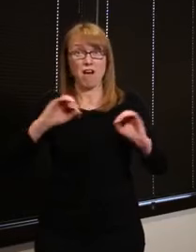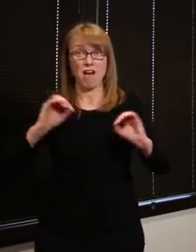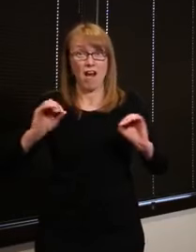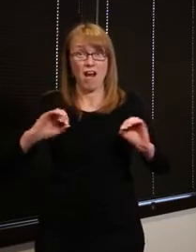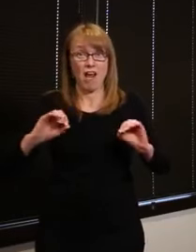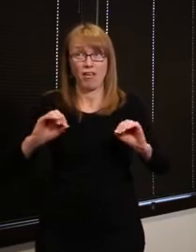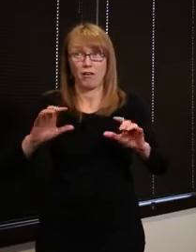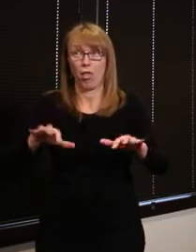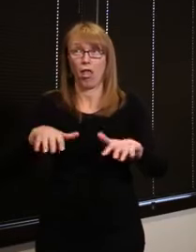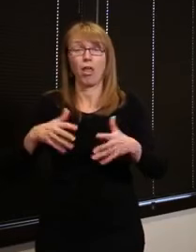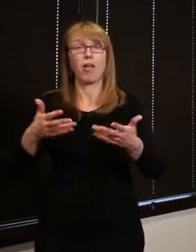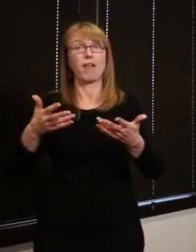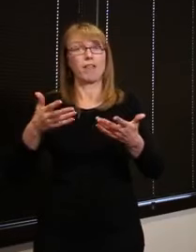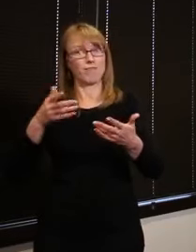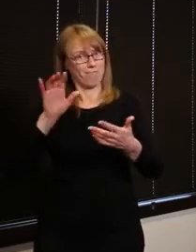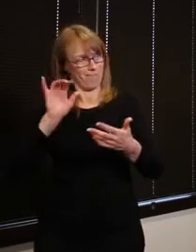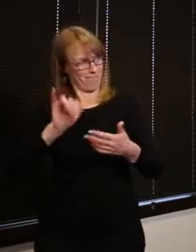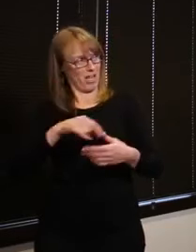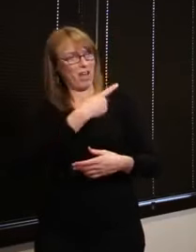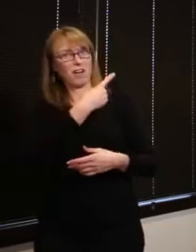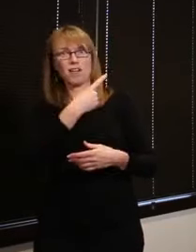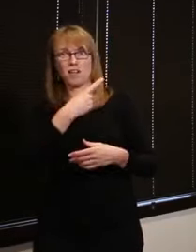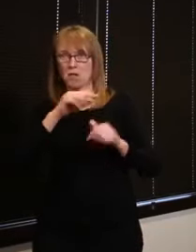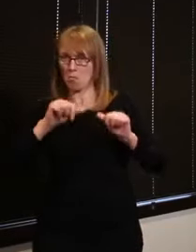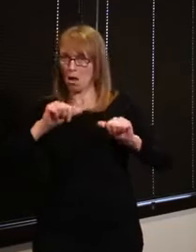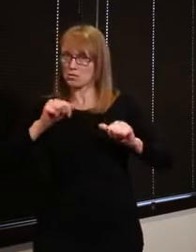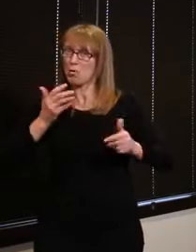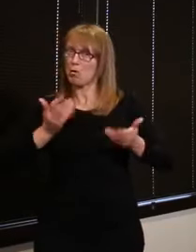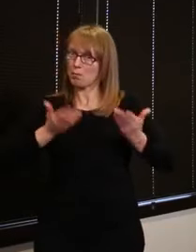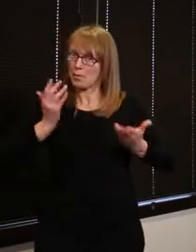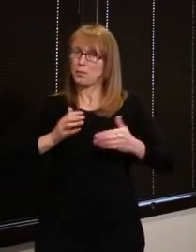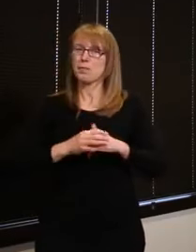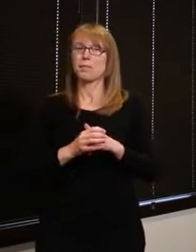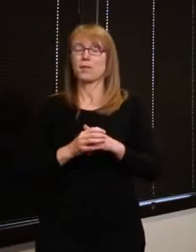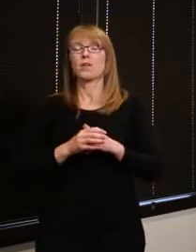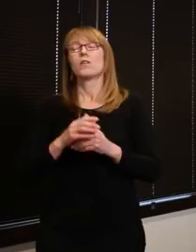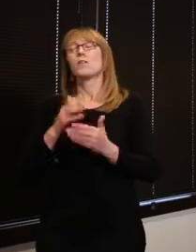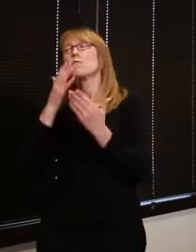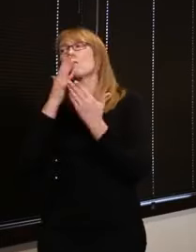practicing all of those social distancing